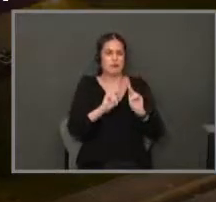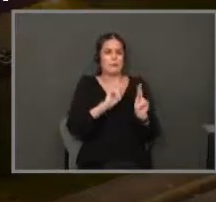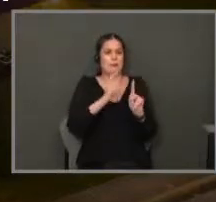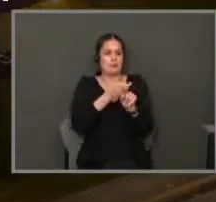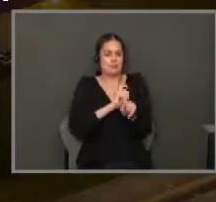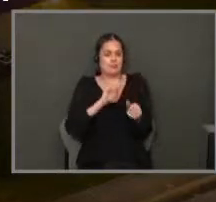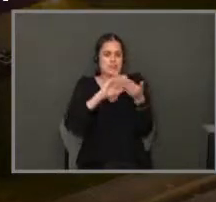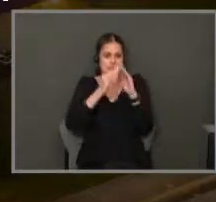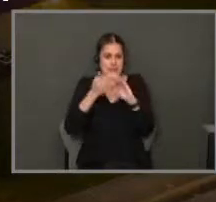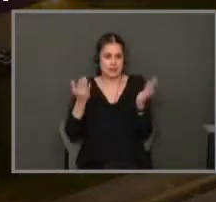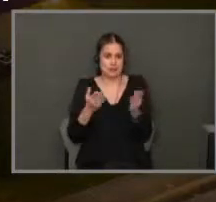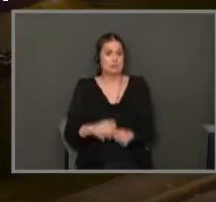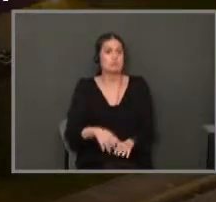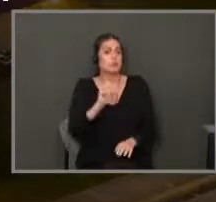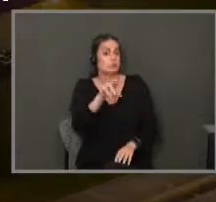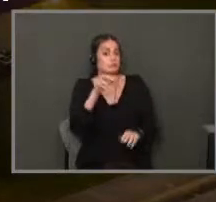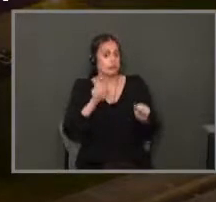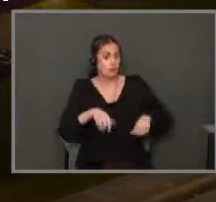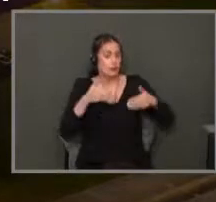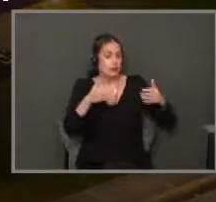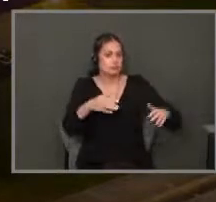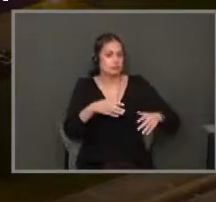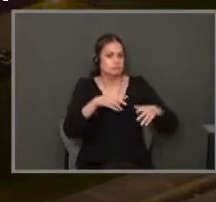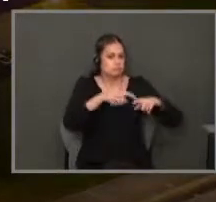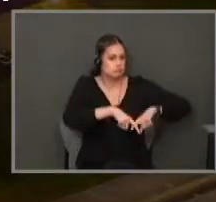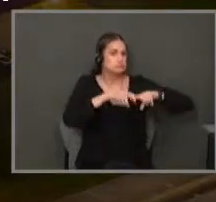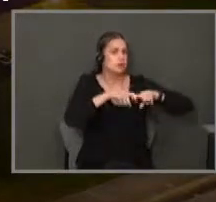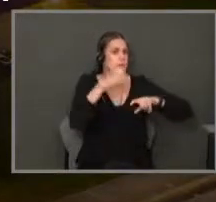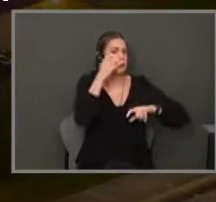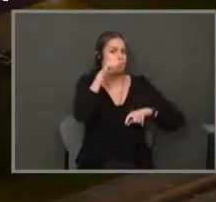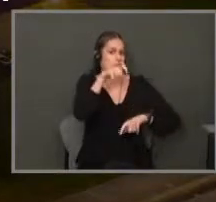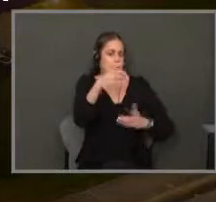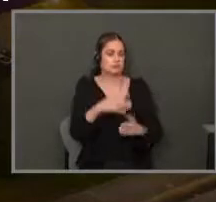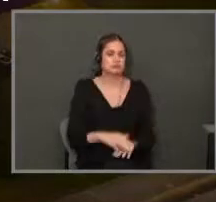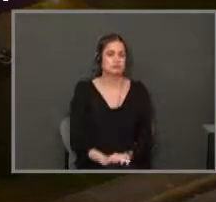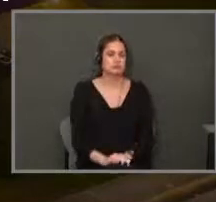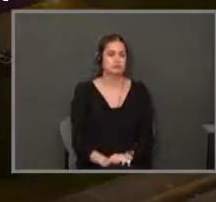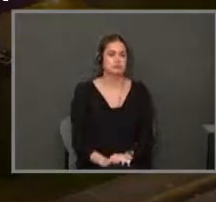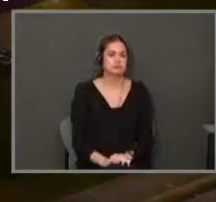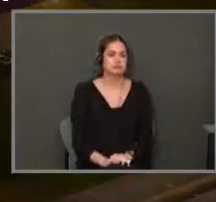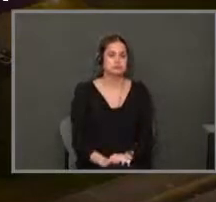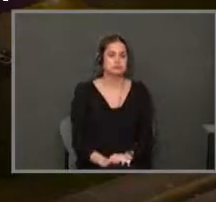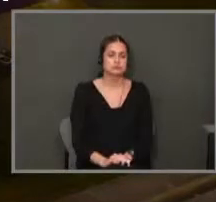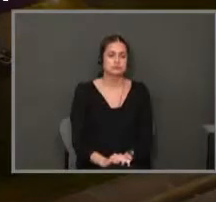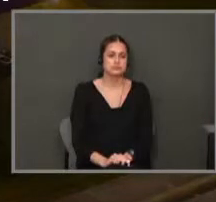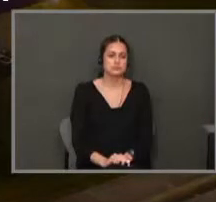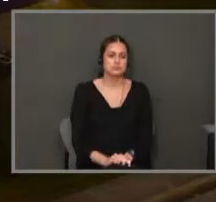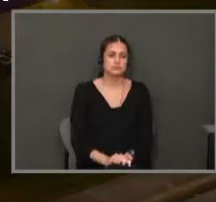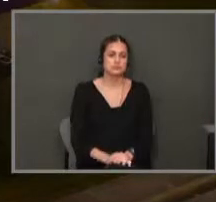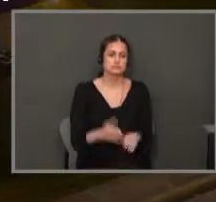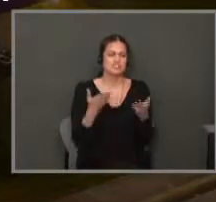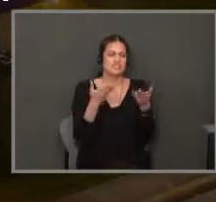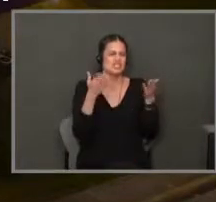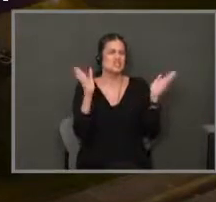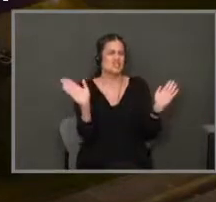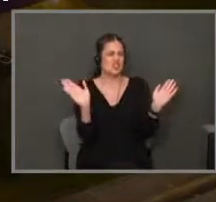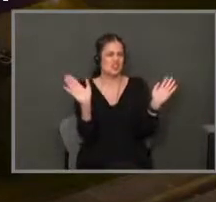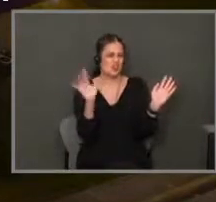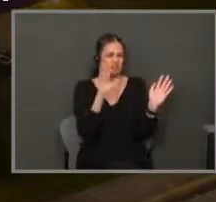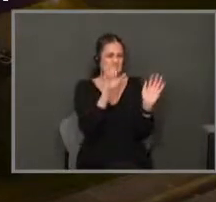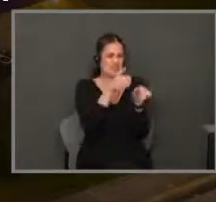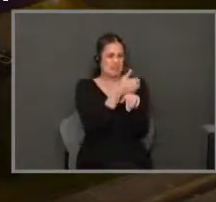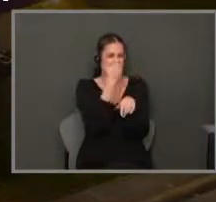us any questions or stop me in the presentation because I'm going to try to cut this at a high level. So the general framework of the